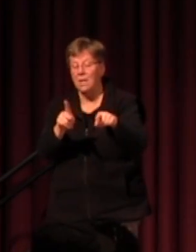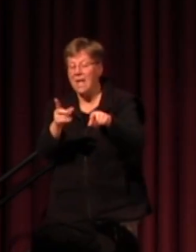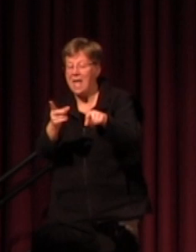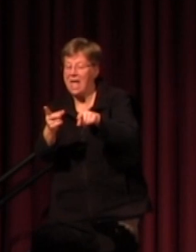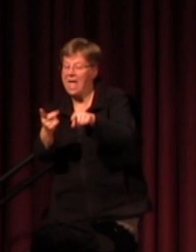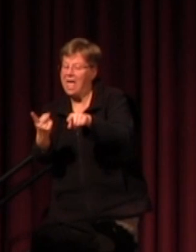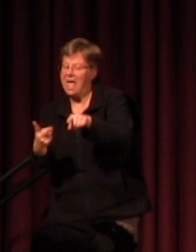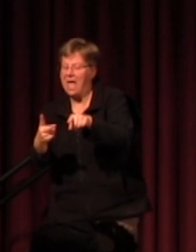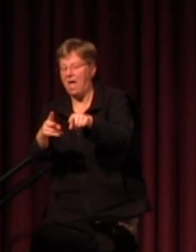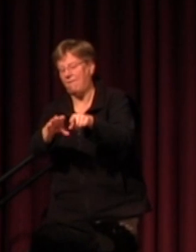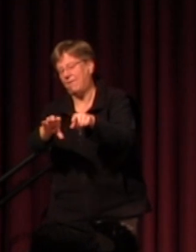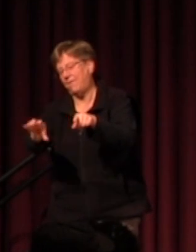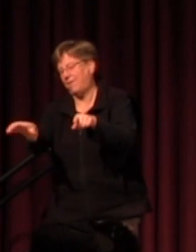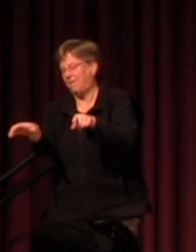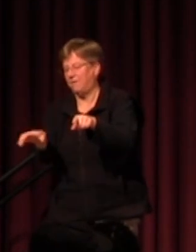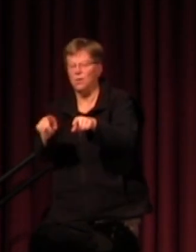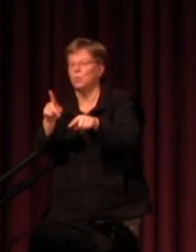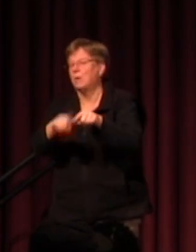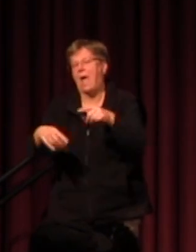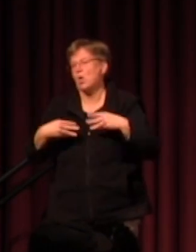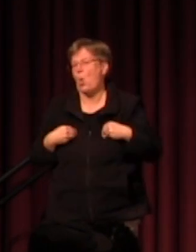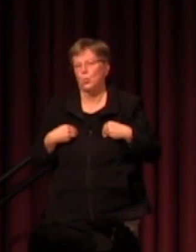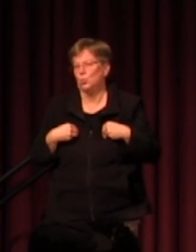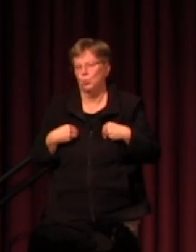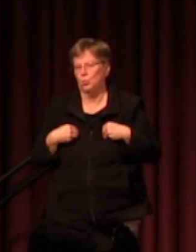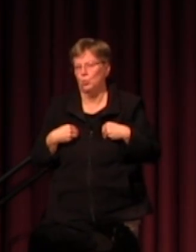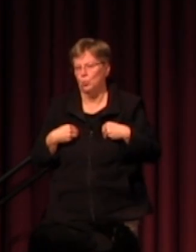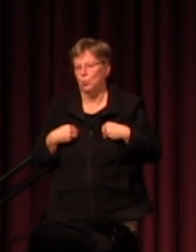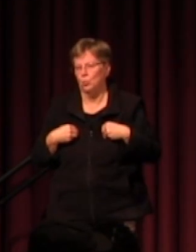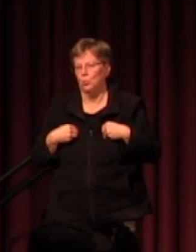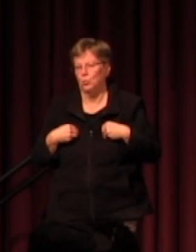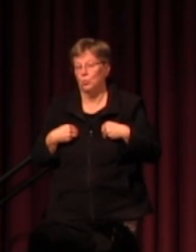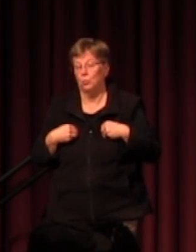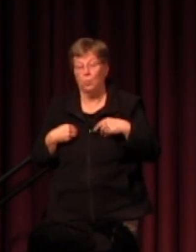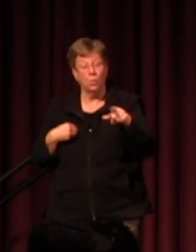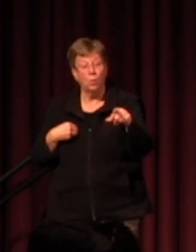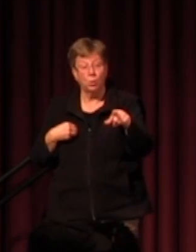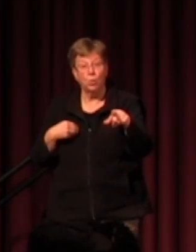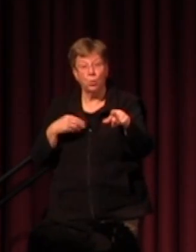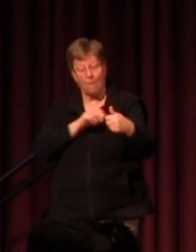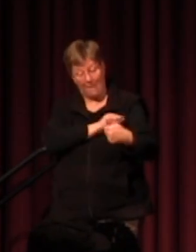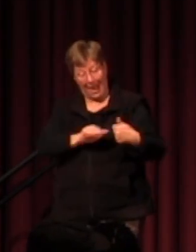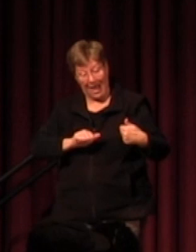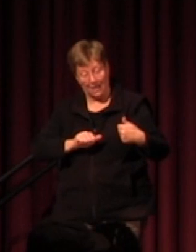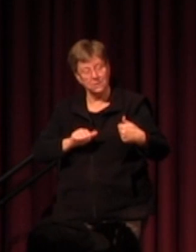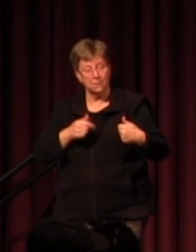properties on the board, you just cannot own. You